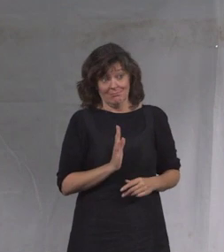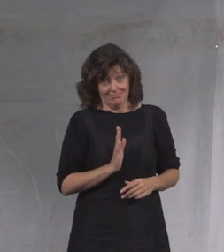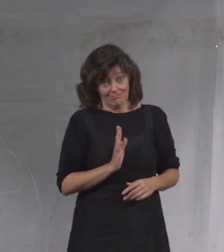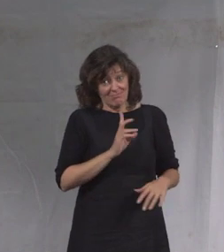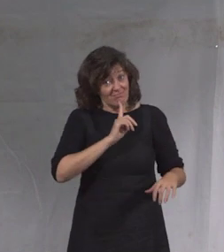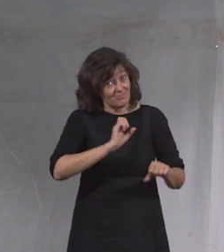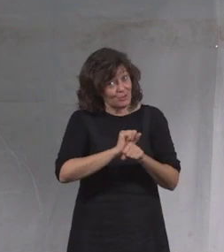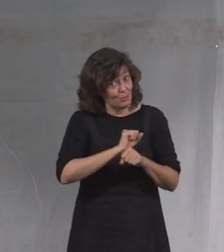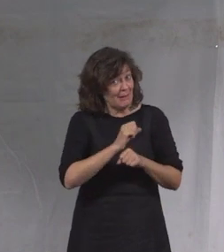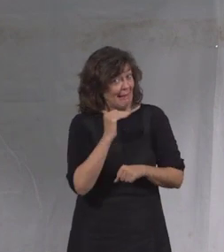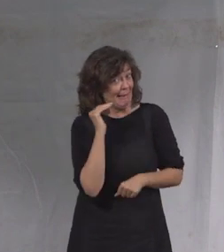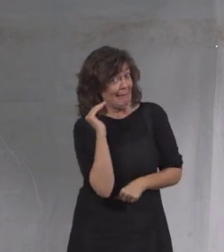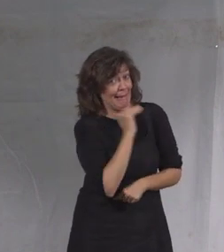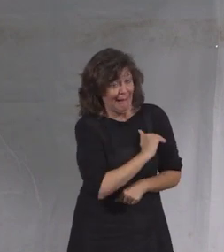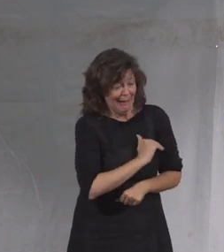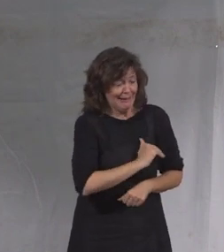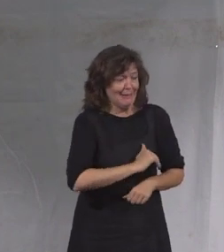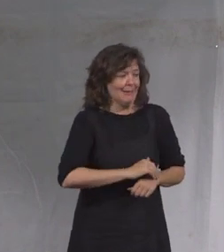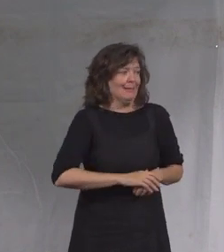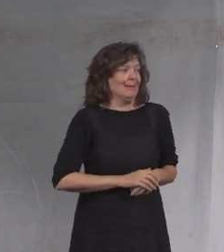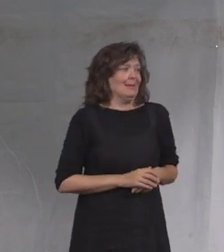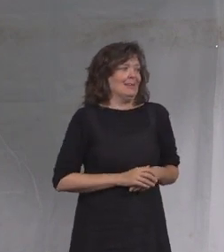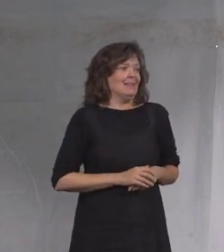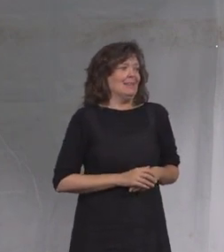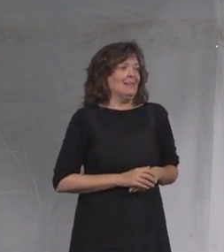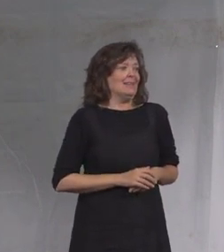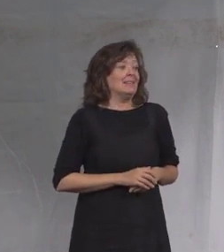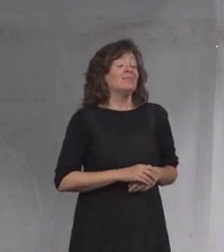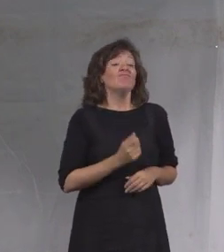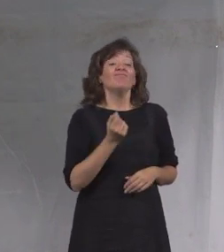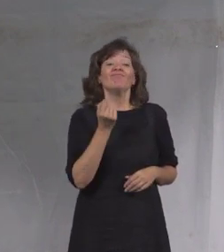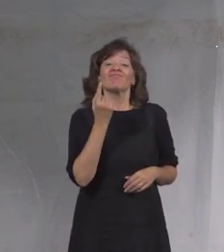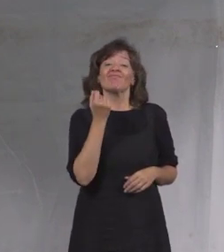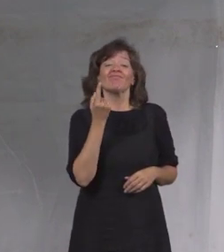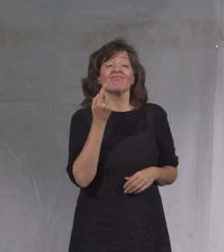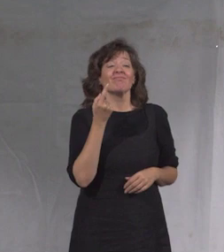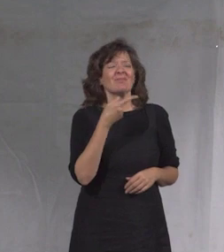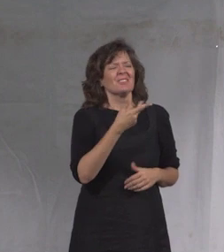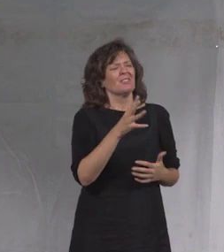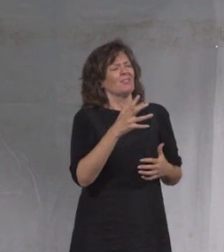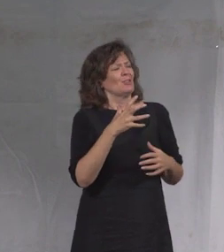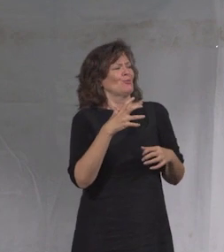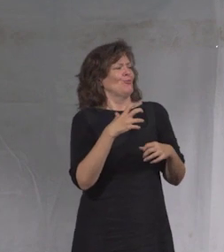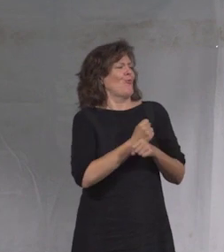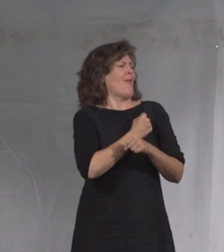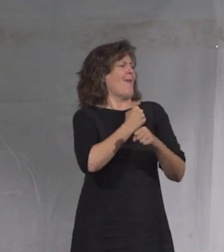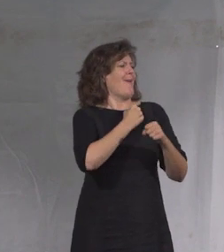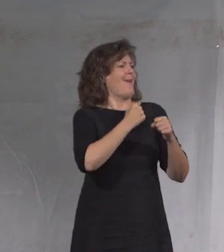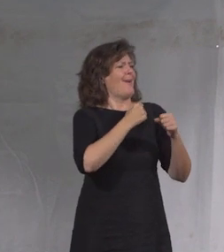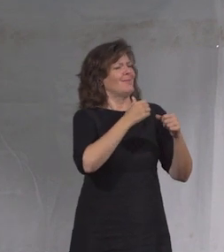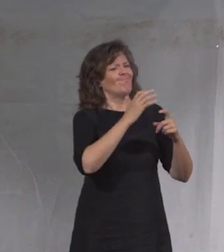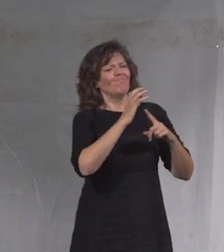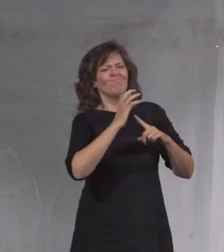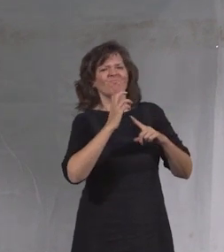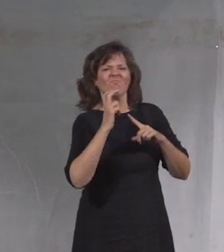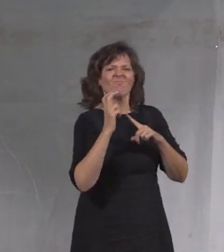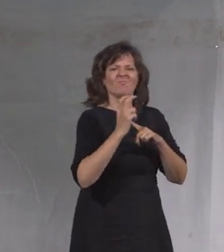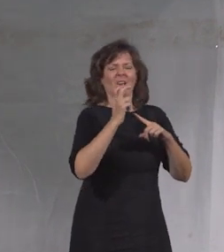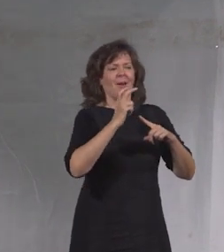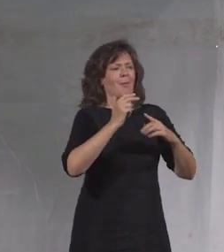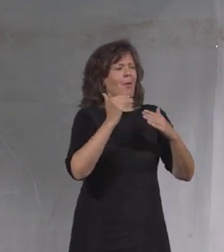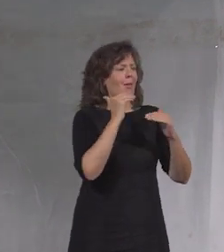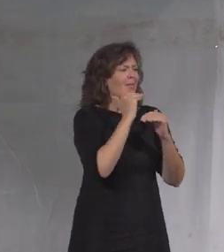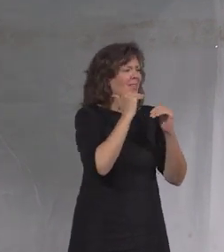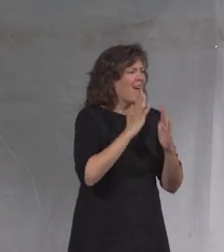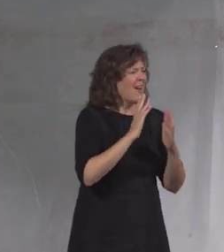But among all those titles that he has won as a champion liar at the West Virginia Storytelling Contest,